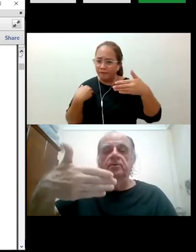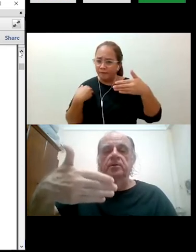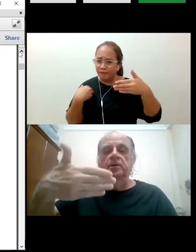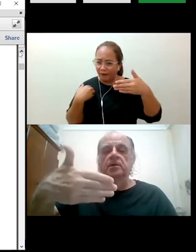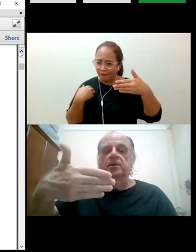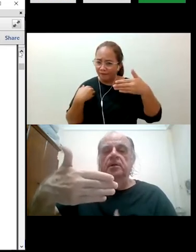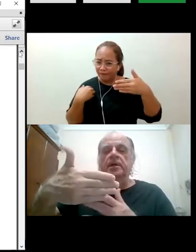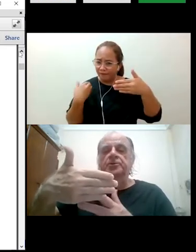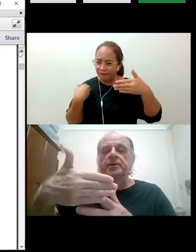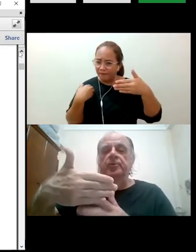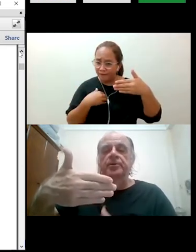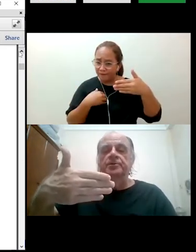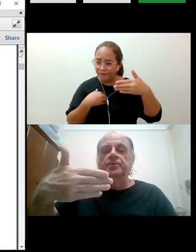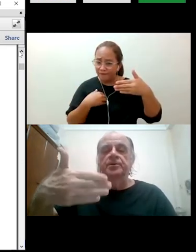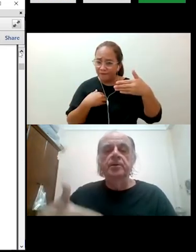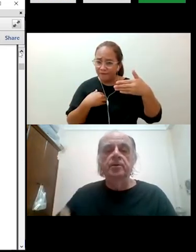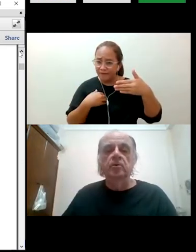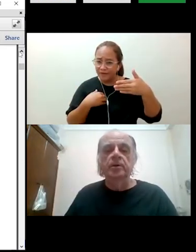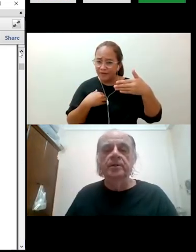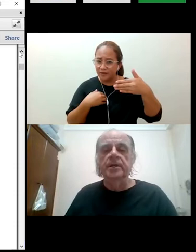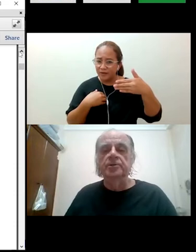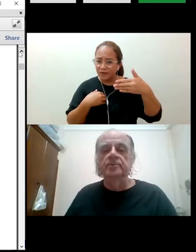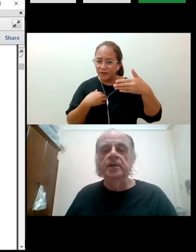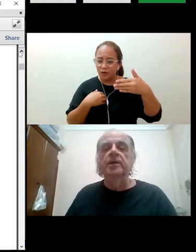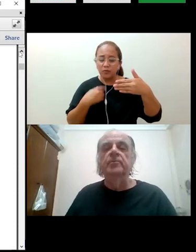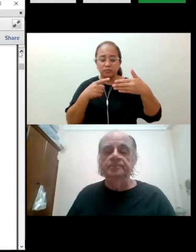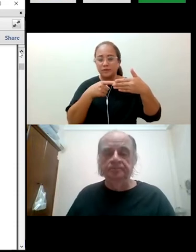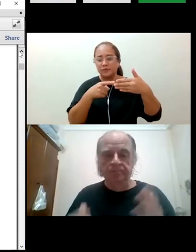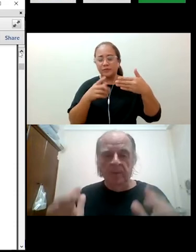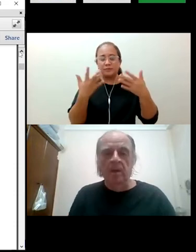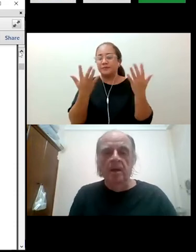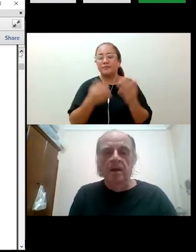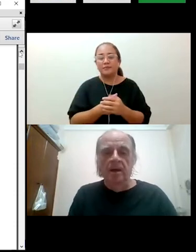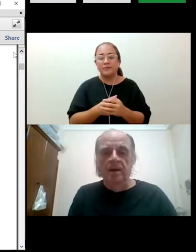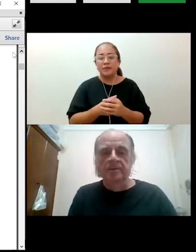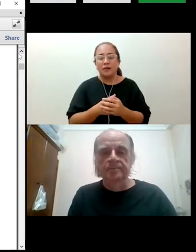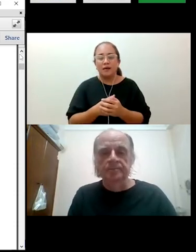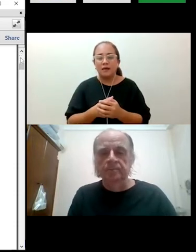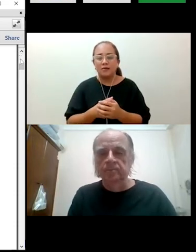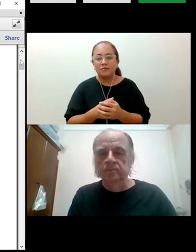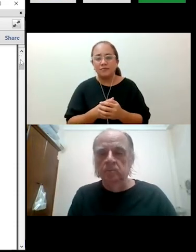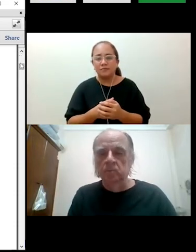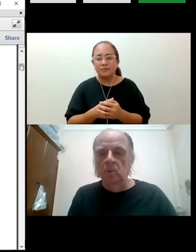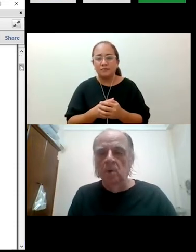particular hand shape with this particular orientation. Anyway, the